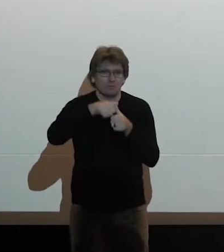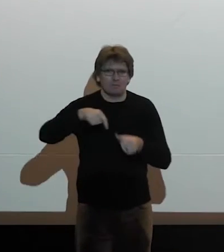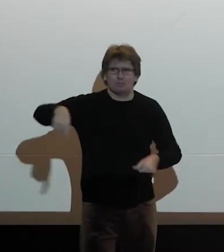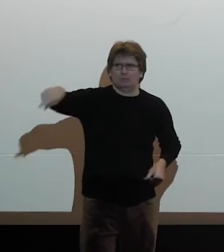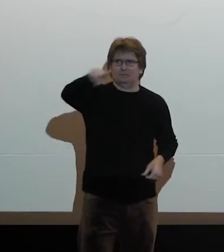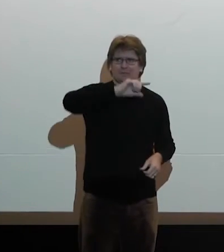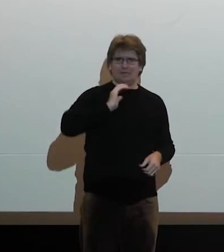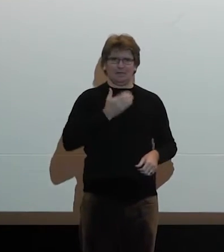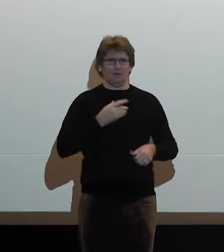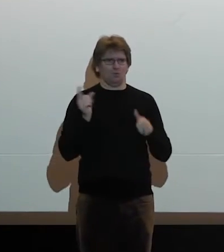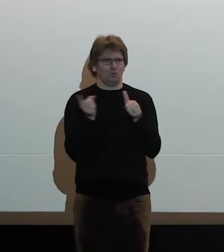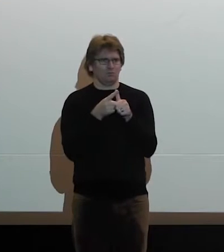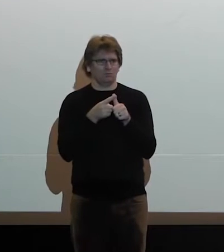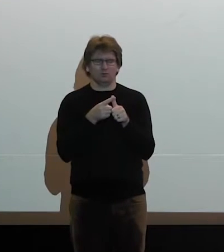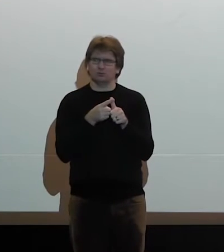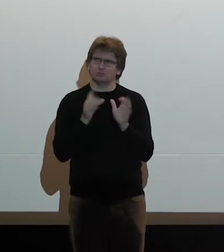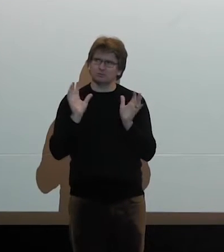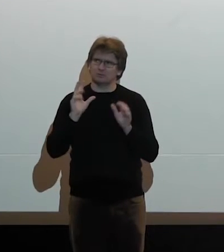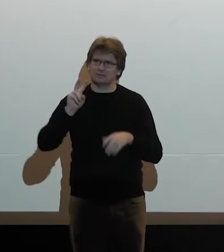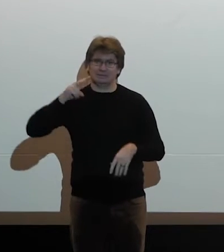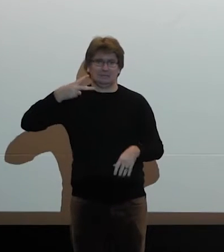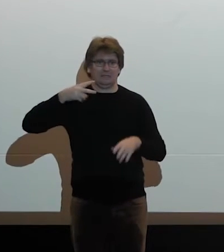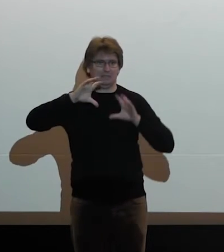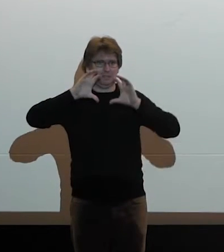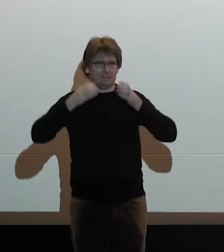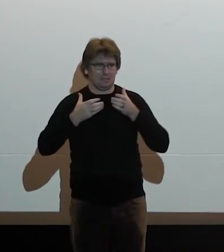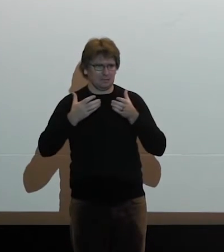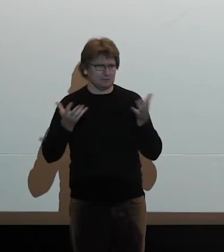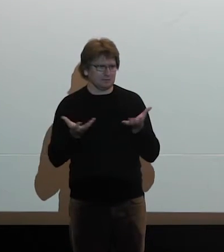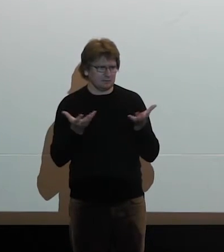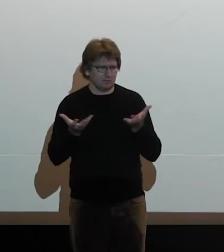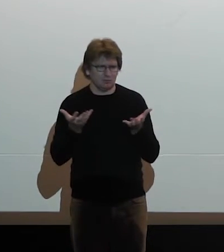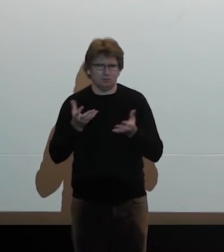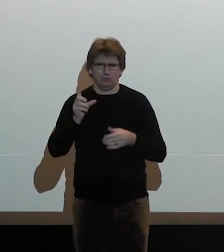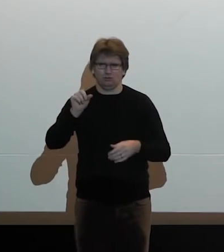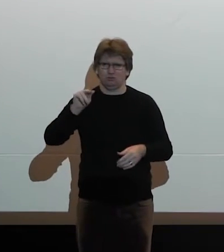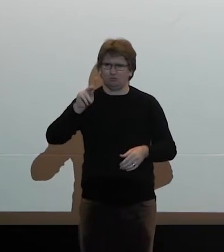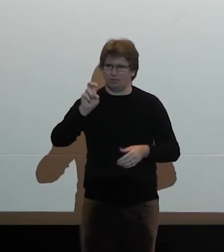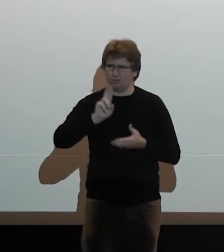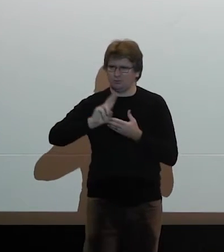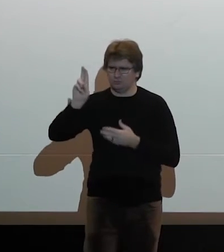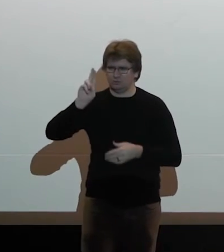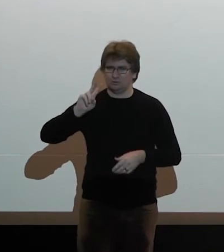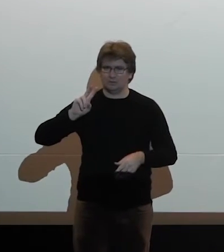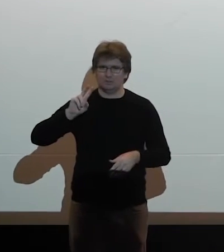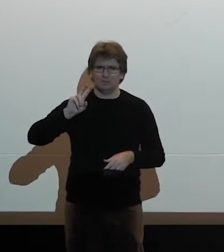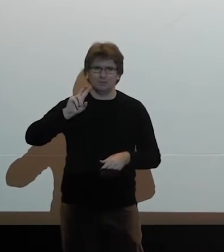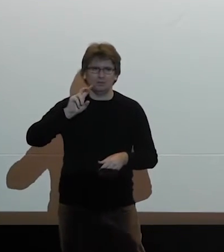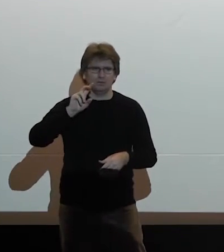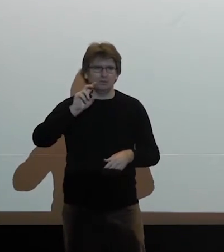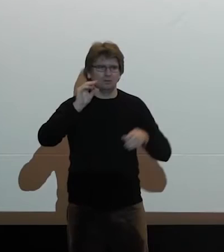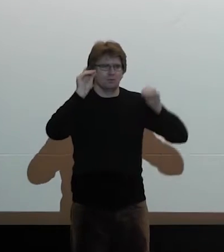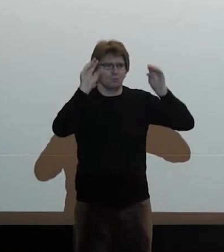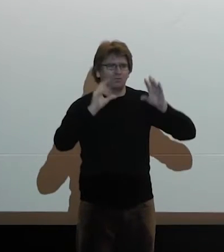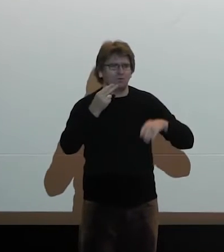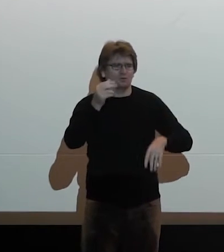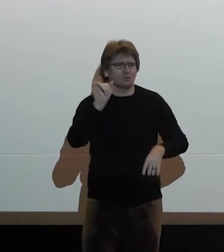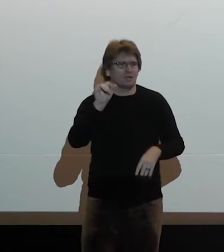I think that could be applied to language. The second class that our cohort took here at Drake